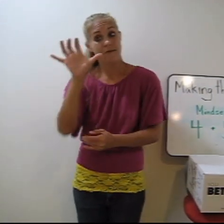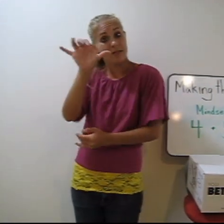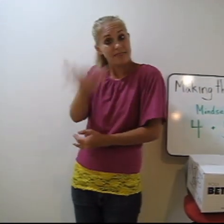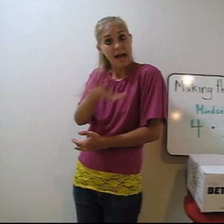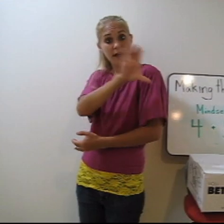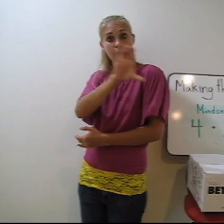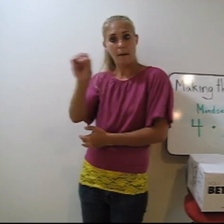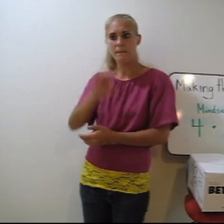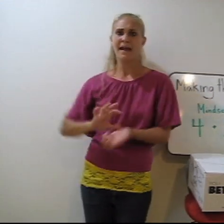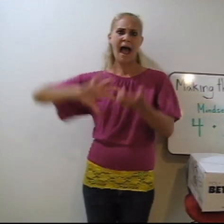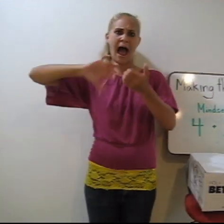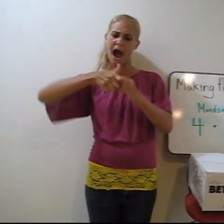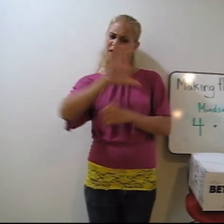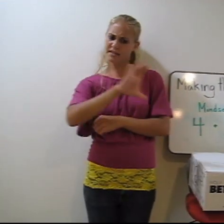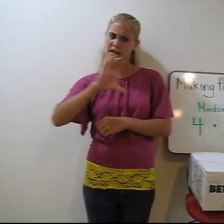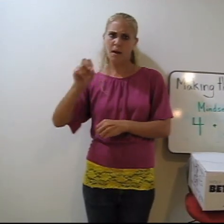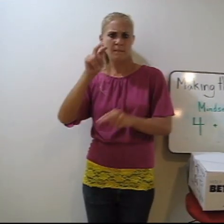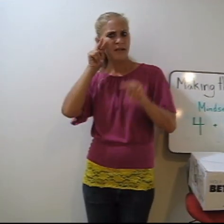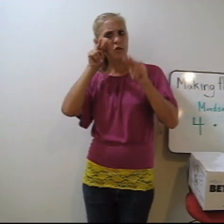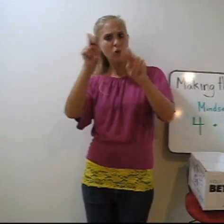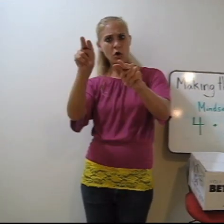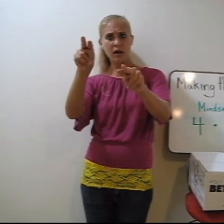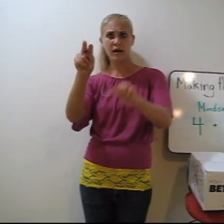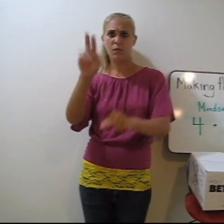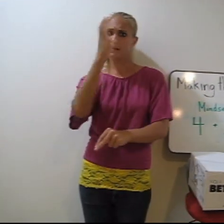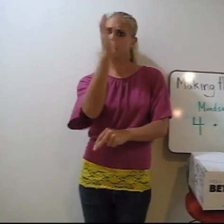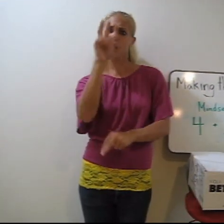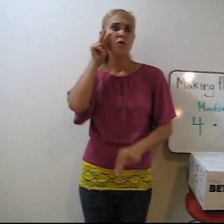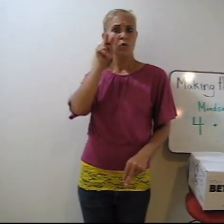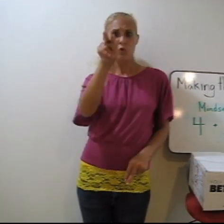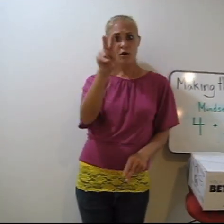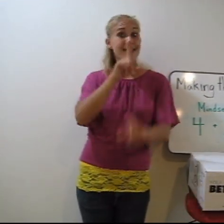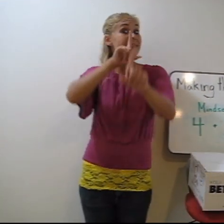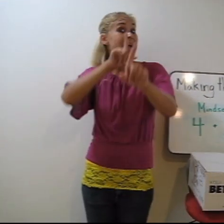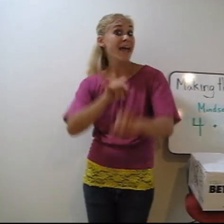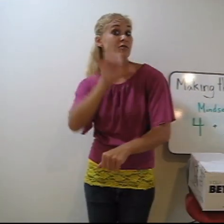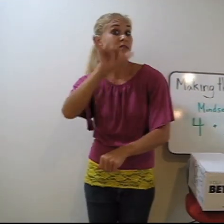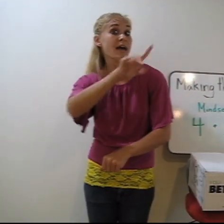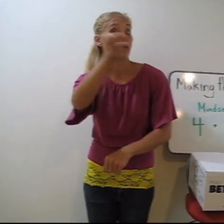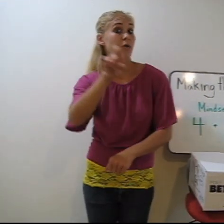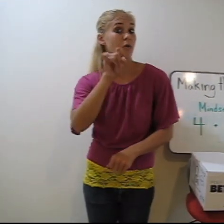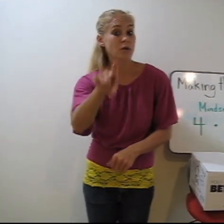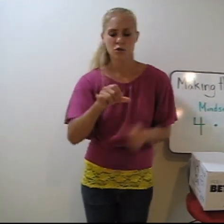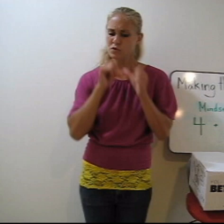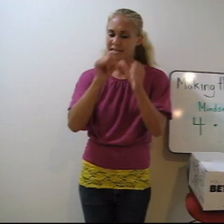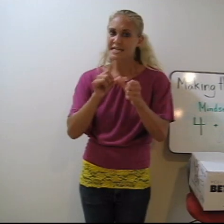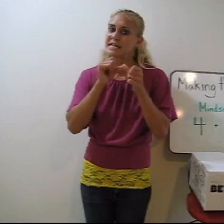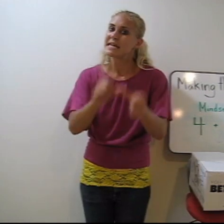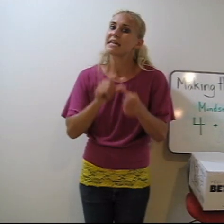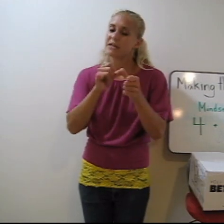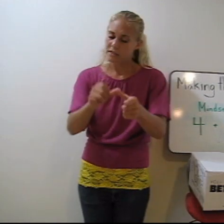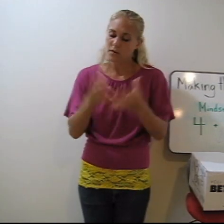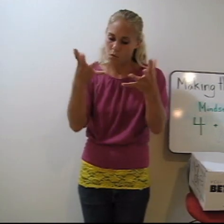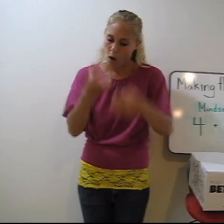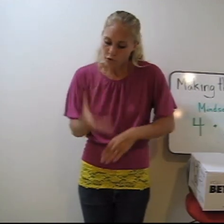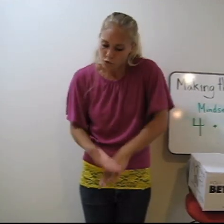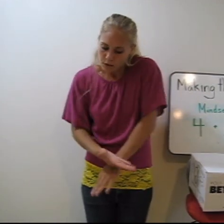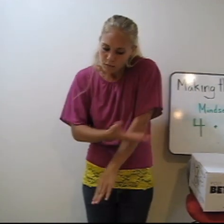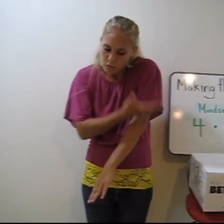does the company look if you look in the mirror? The answer to that question is what you constantly want to be improving on. You see, it's not what